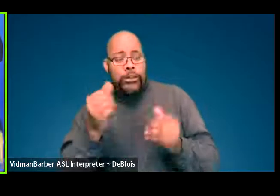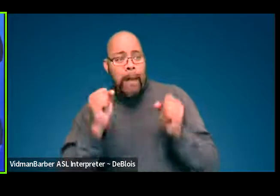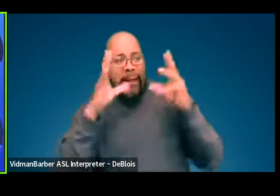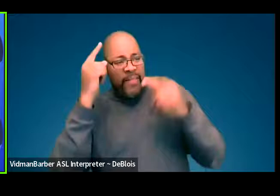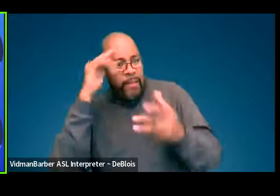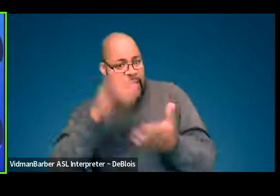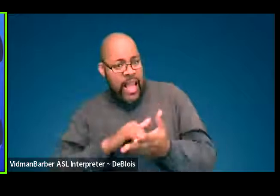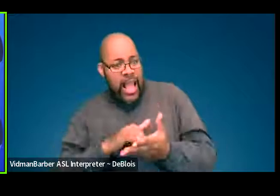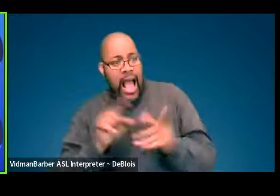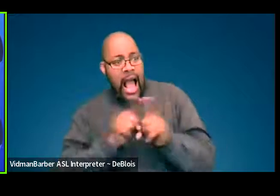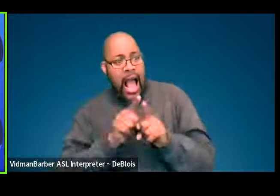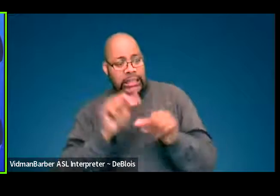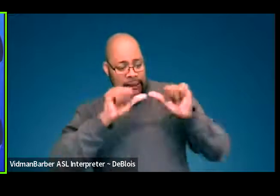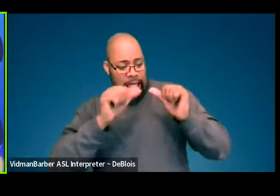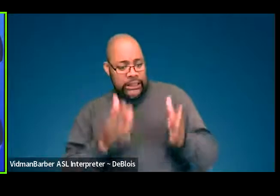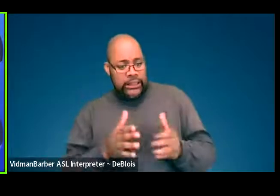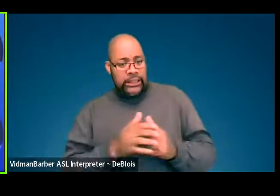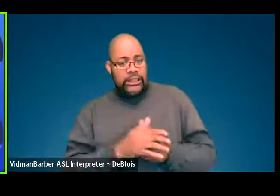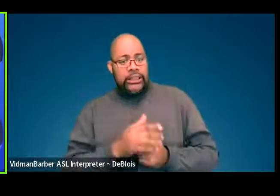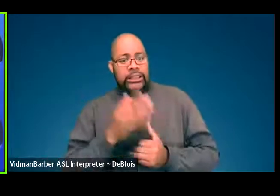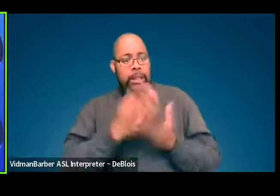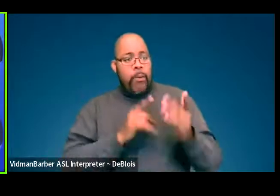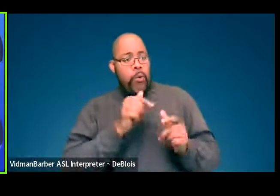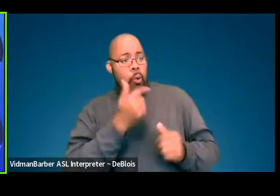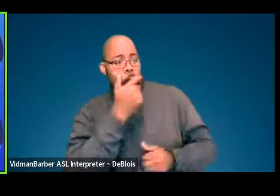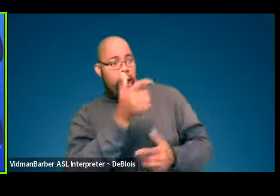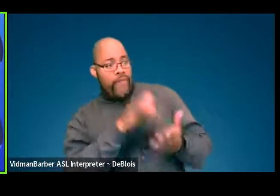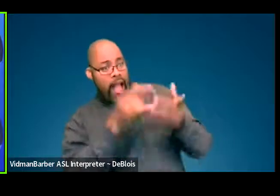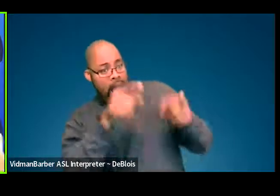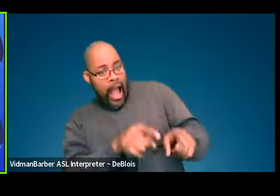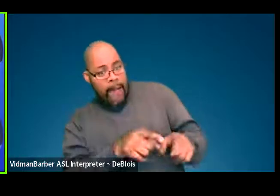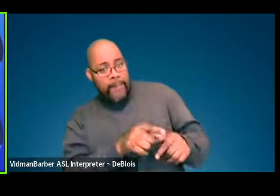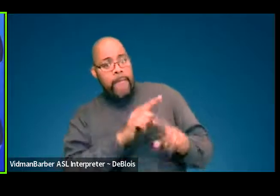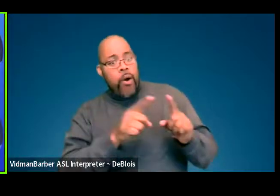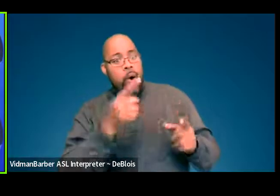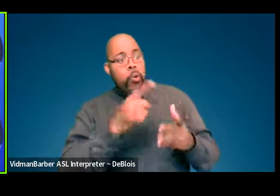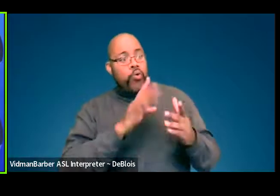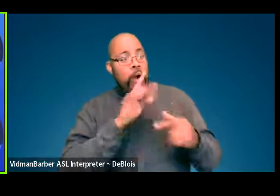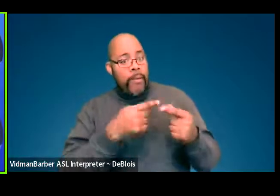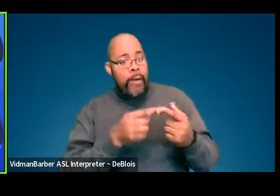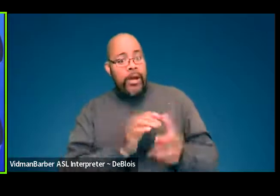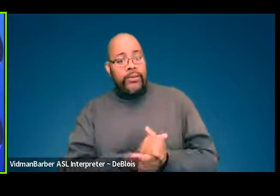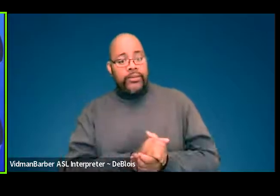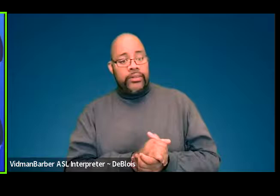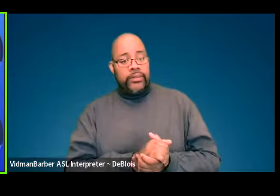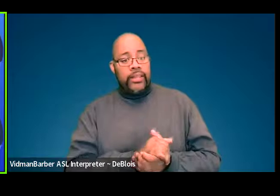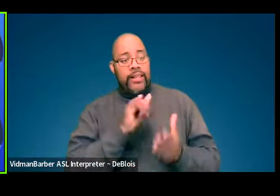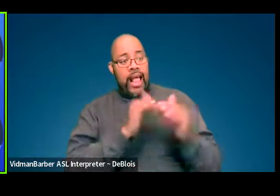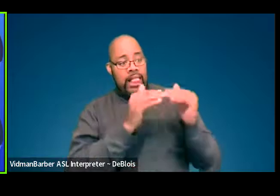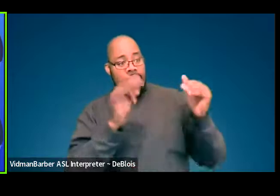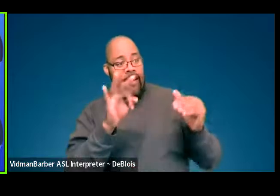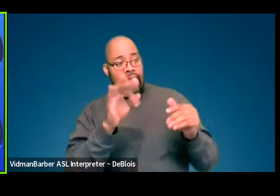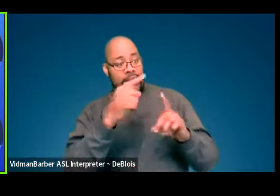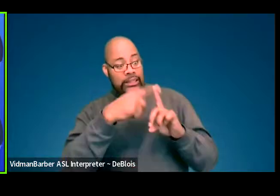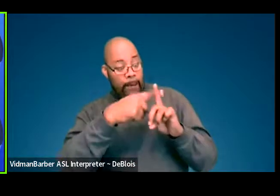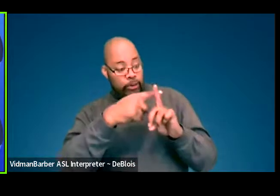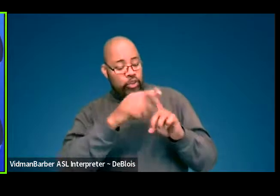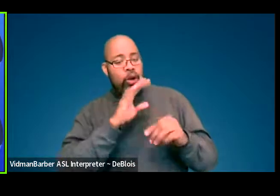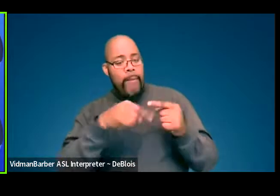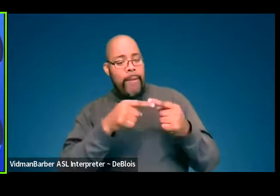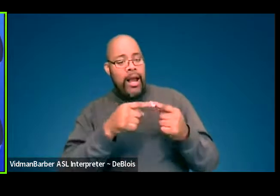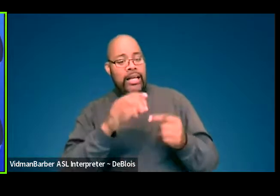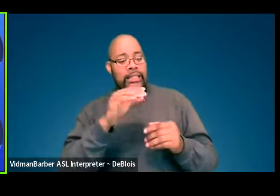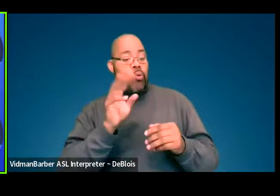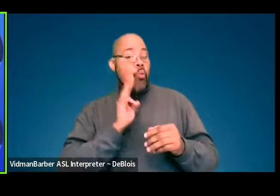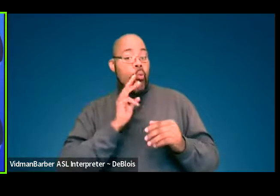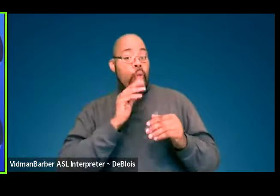think about, as a scientist and someone watching this happening. But when you're talking about this levels of temperature, we're talking about sea